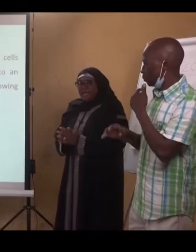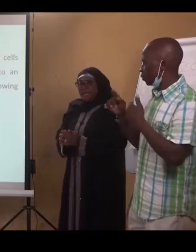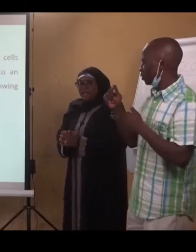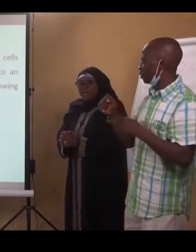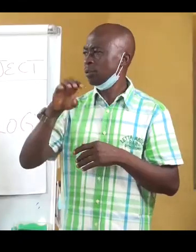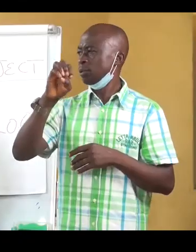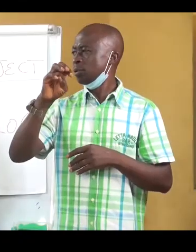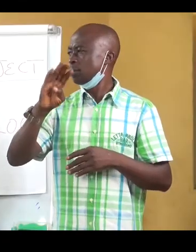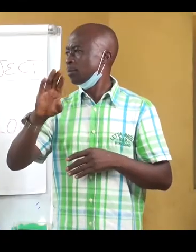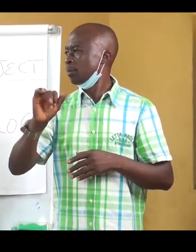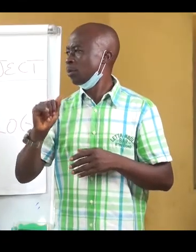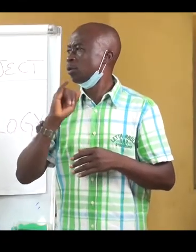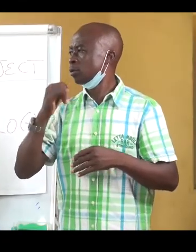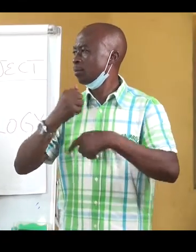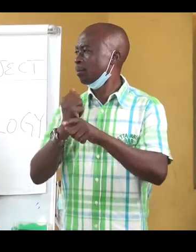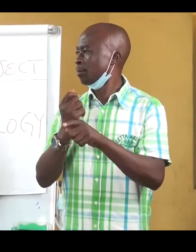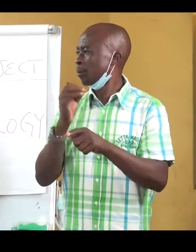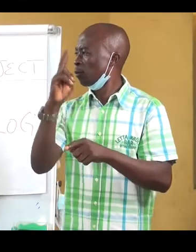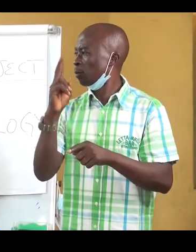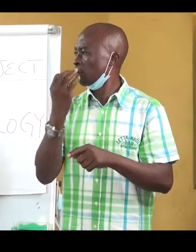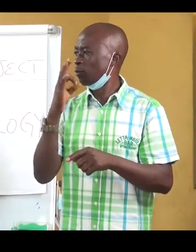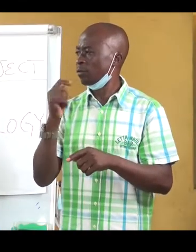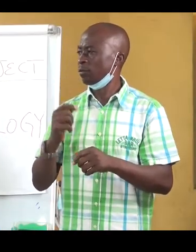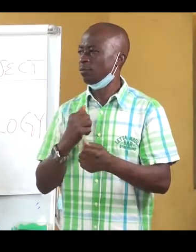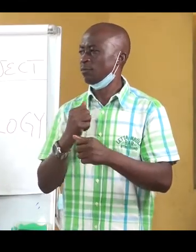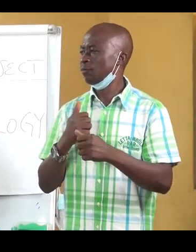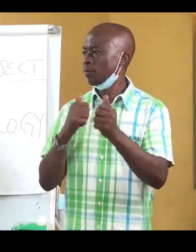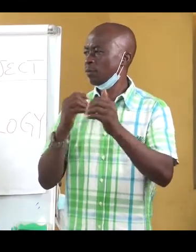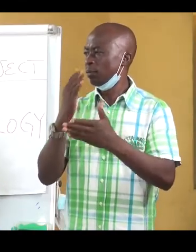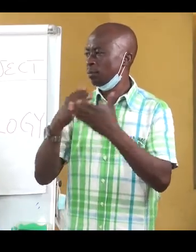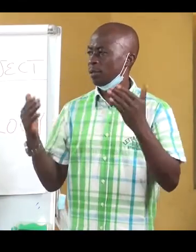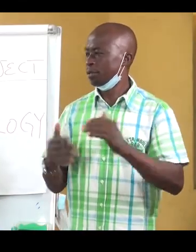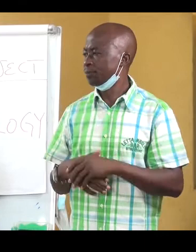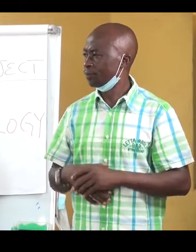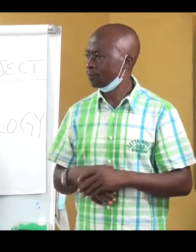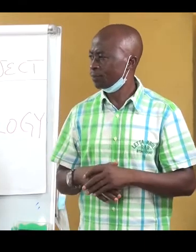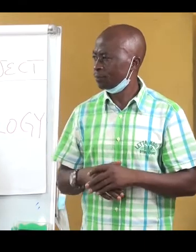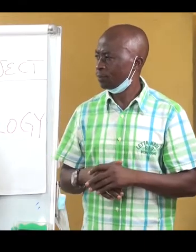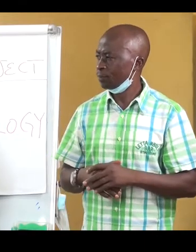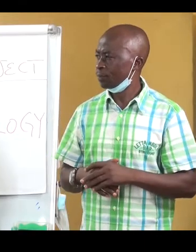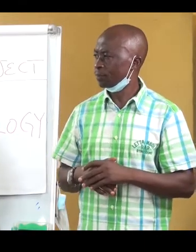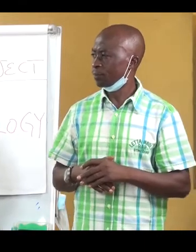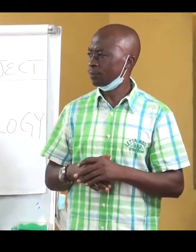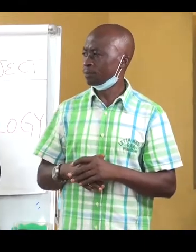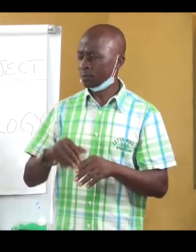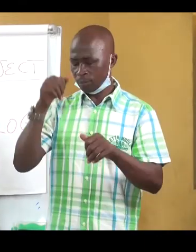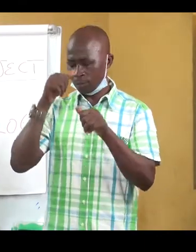gamete, the zygote divides by cell division, by mitosis. Remember, we have two types of cell